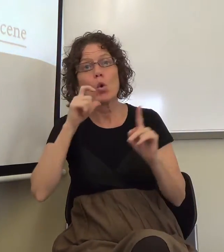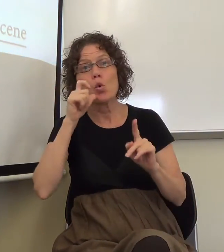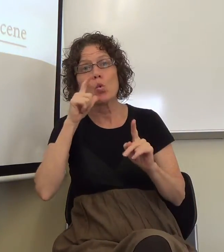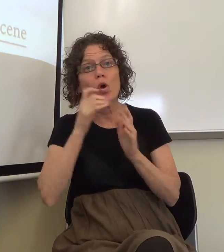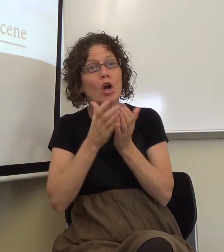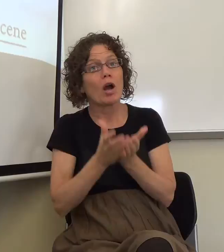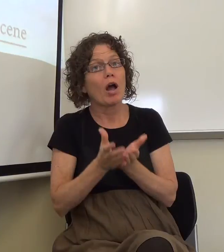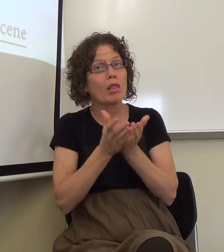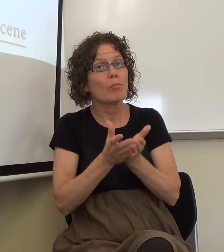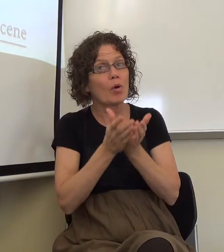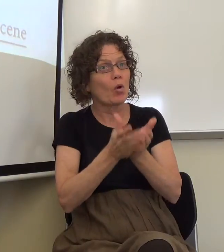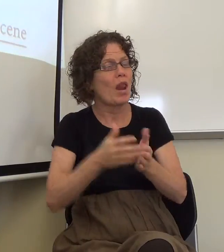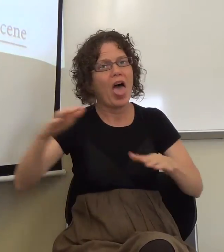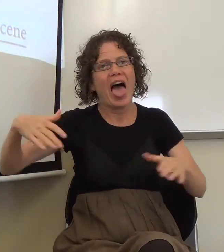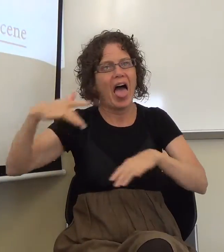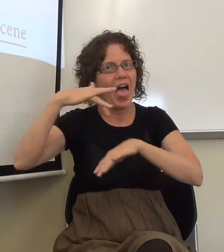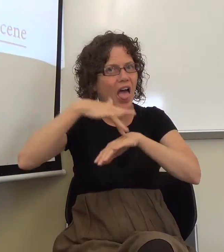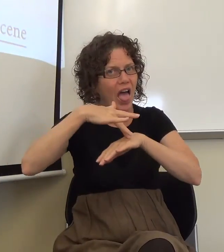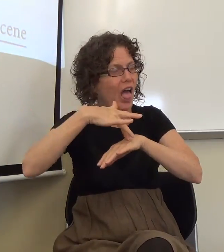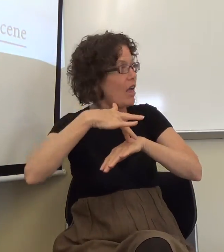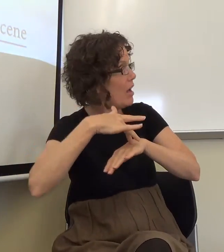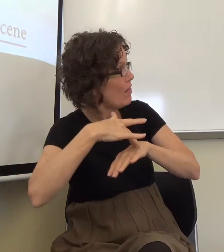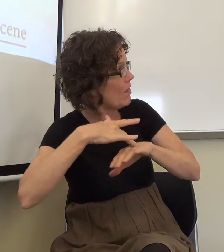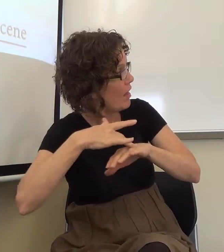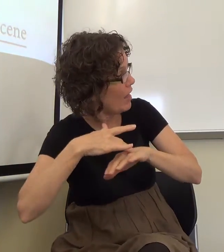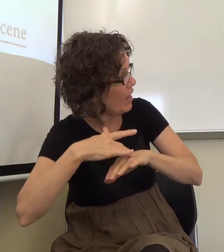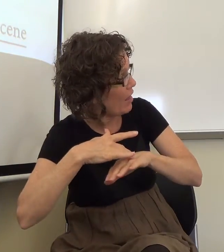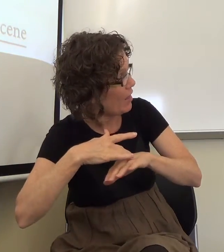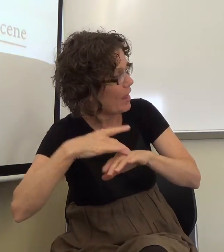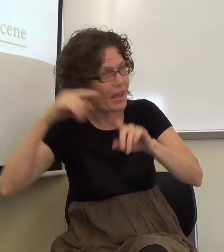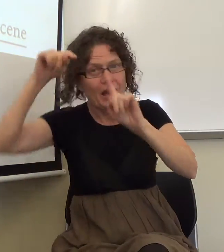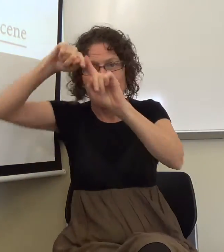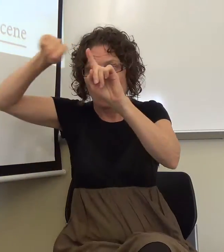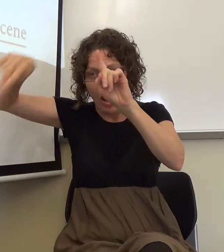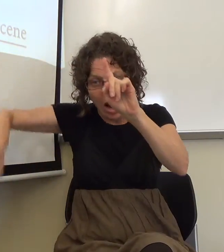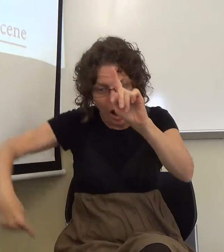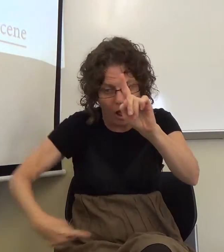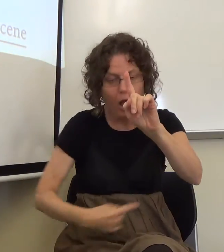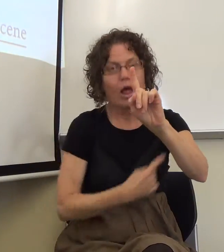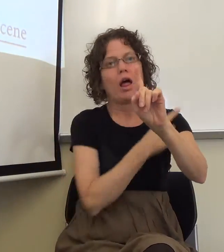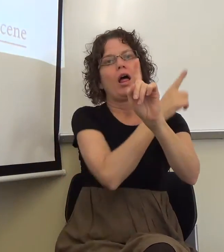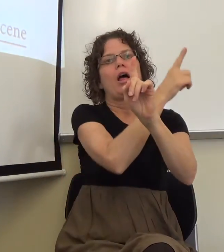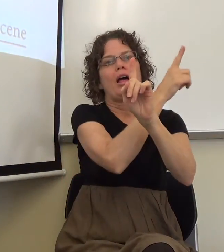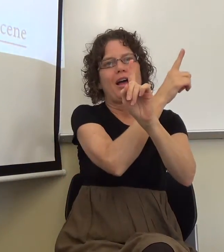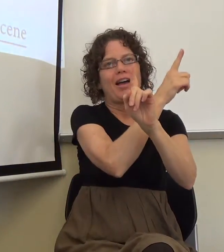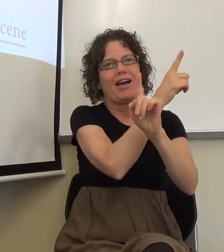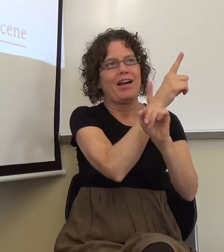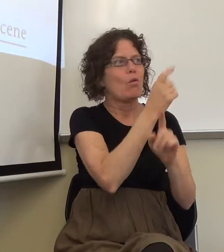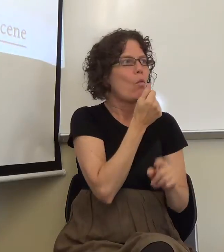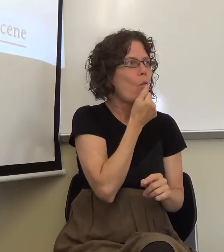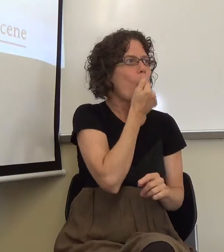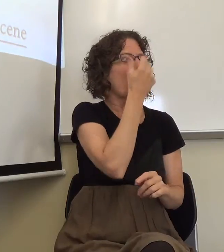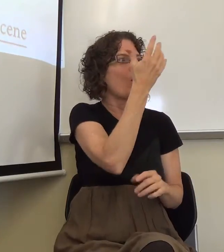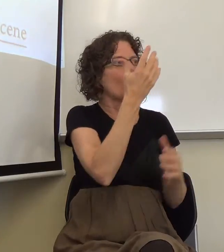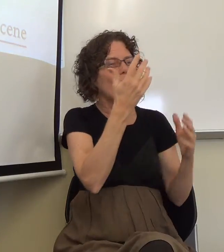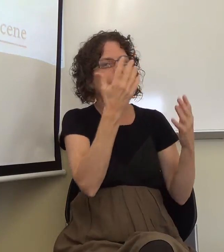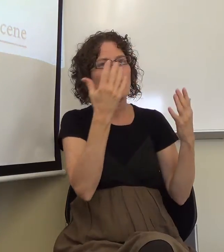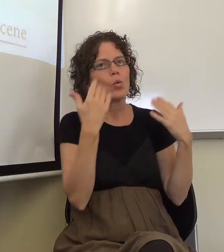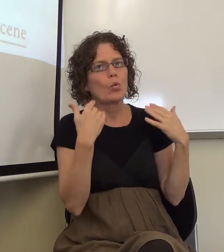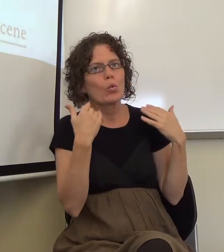They had come around this way and got into this big place where it was Warmer, cooler. Yeah, calmer and, yeah, calmer.